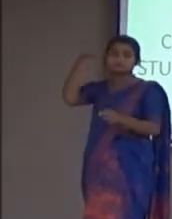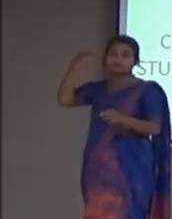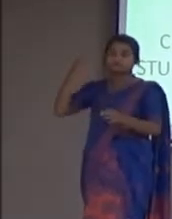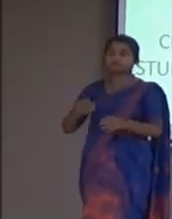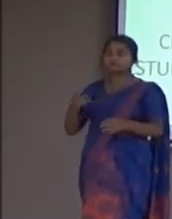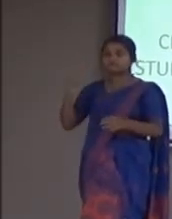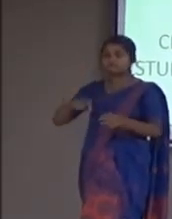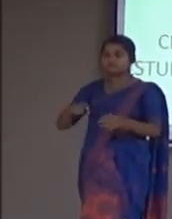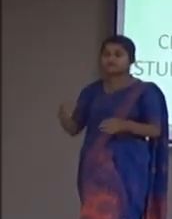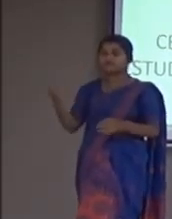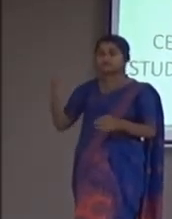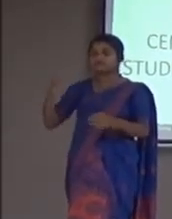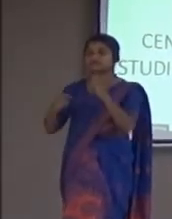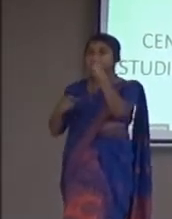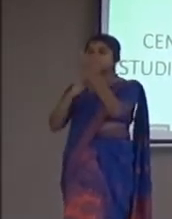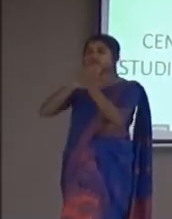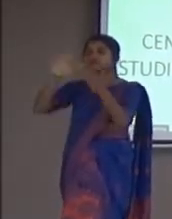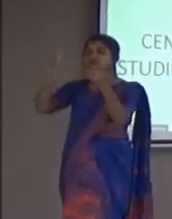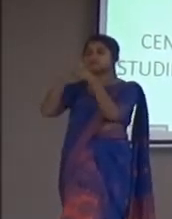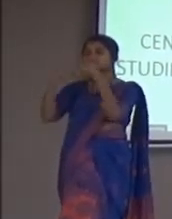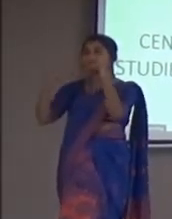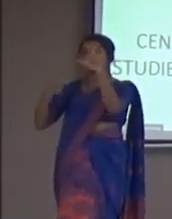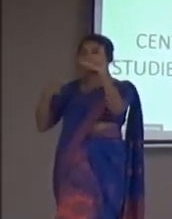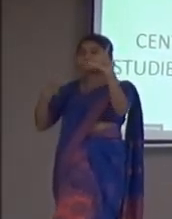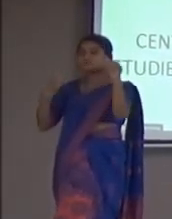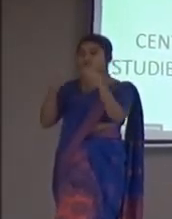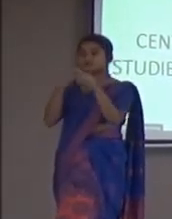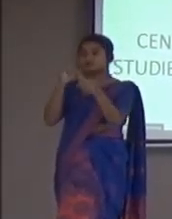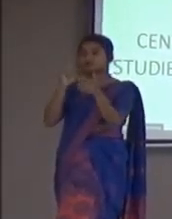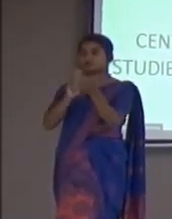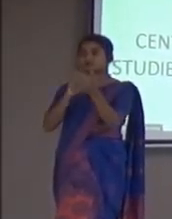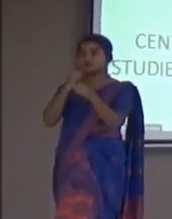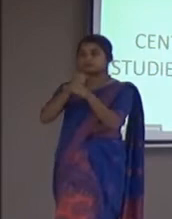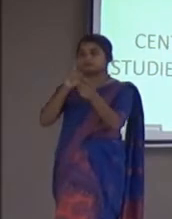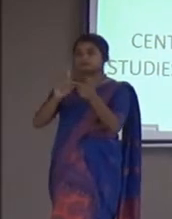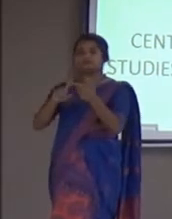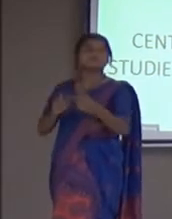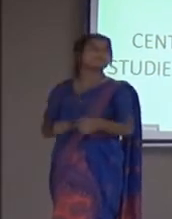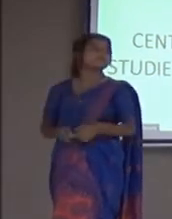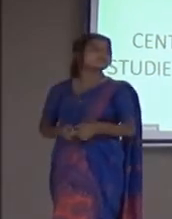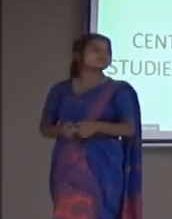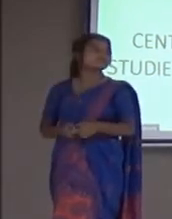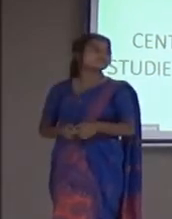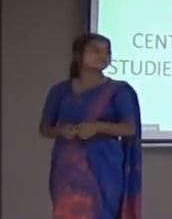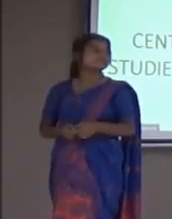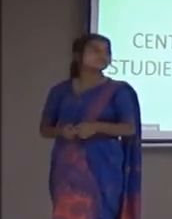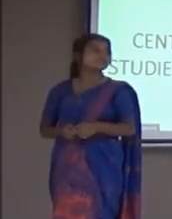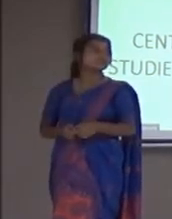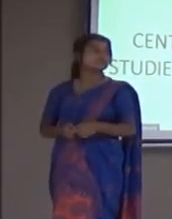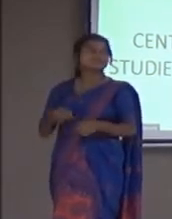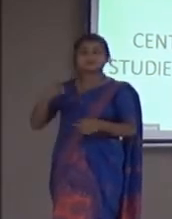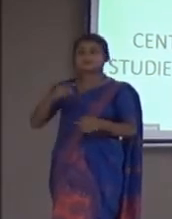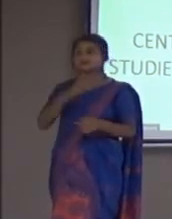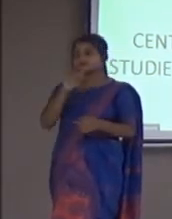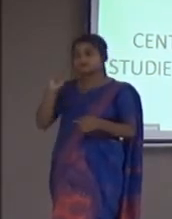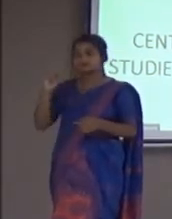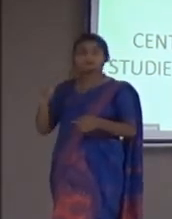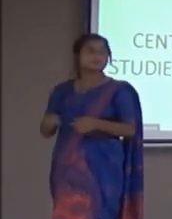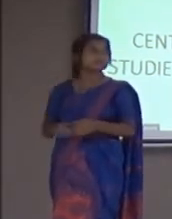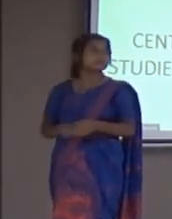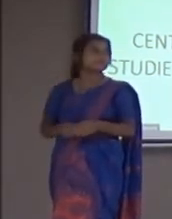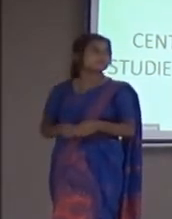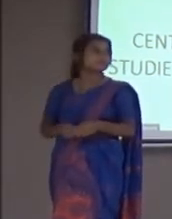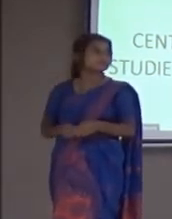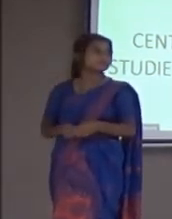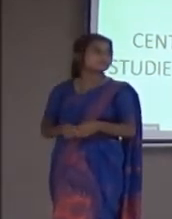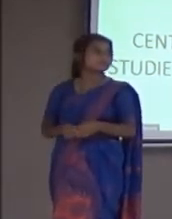getting challenged. And all those who have been suppressed, oppressed, not given their space in